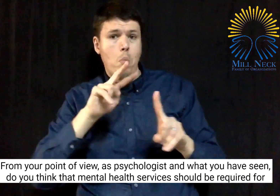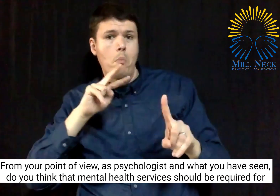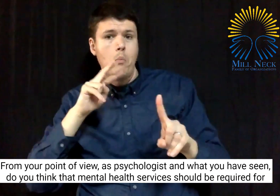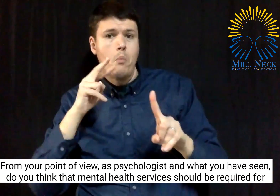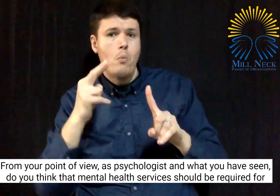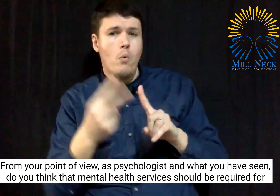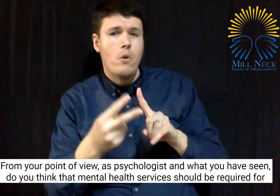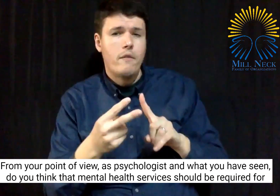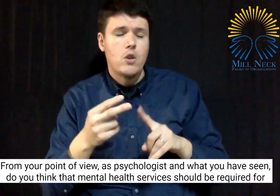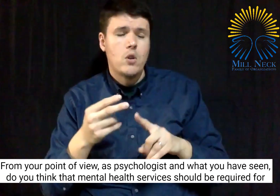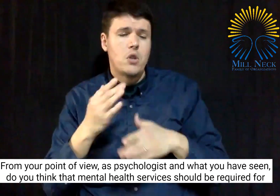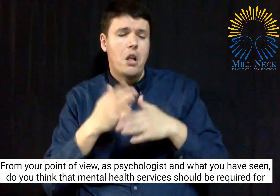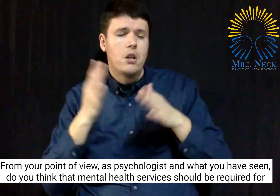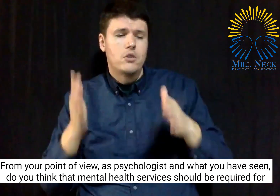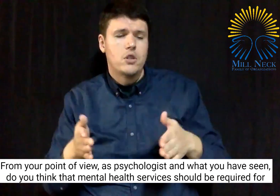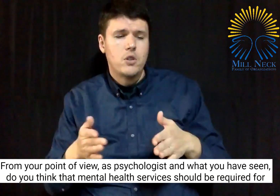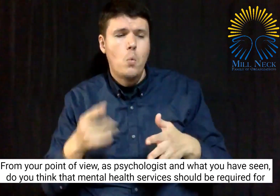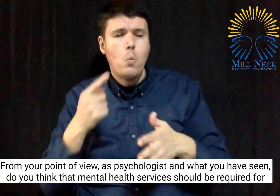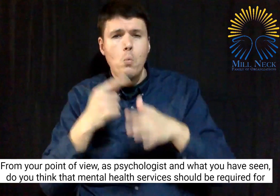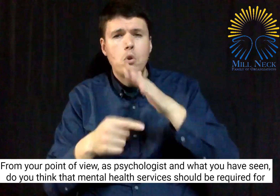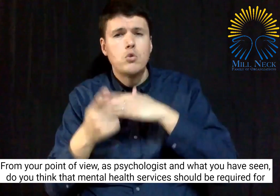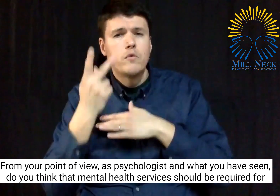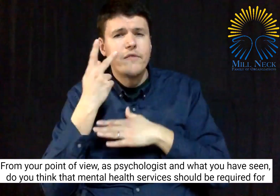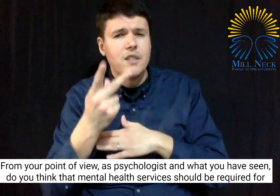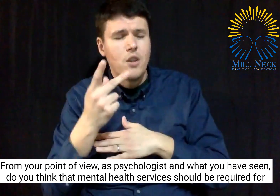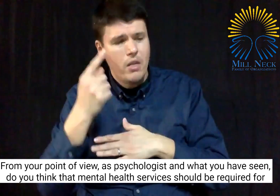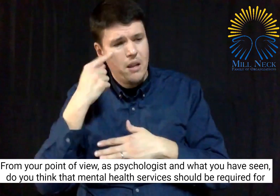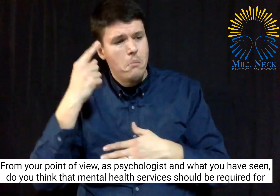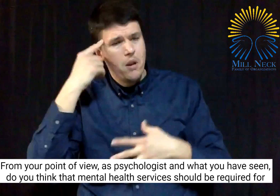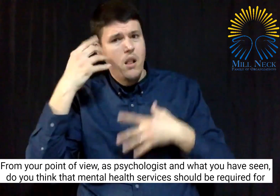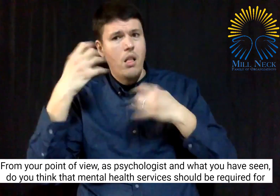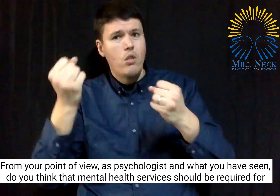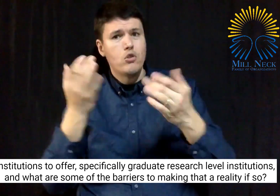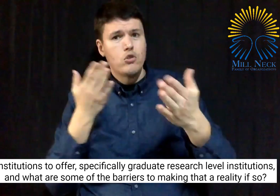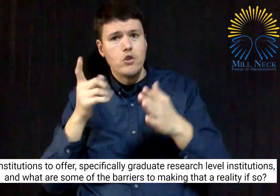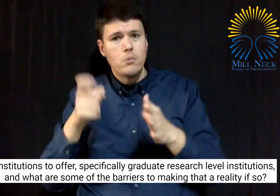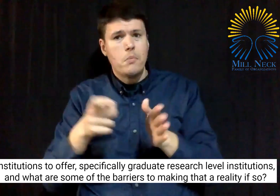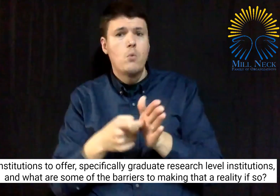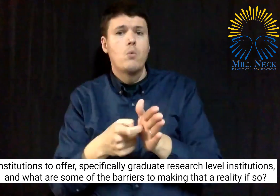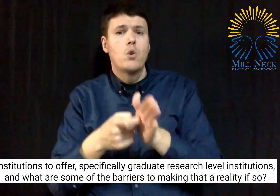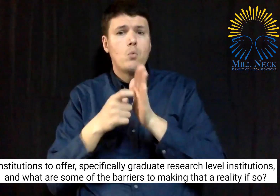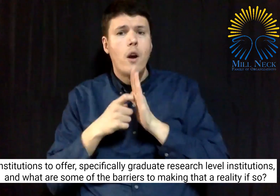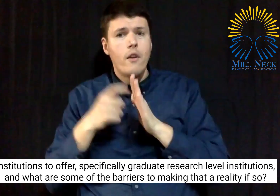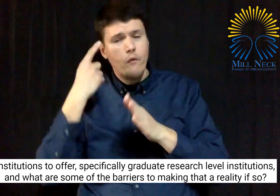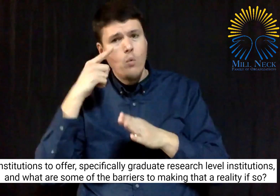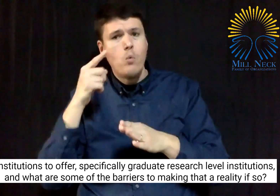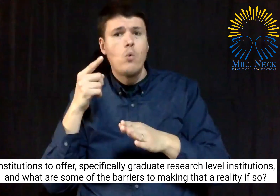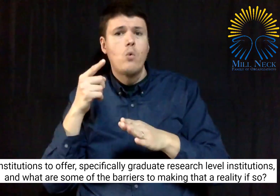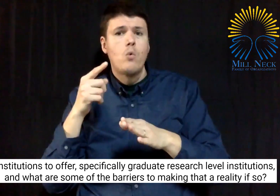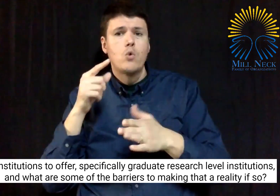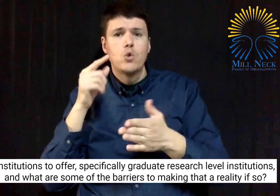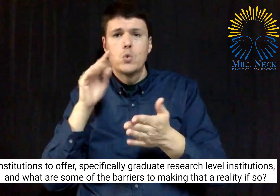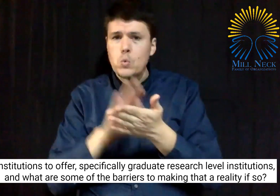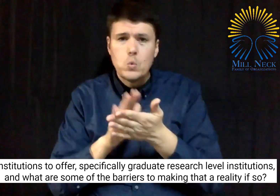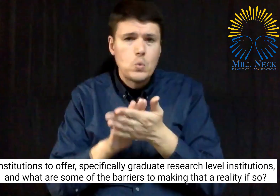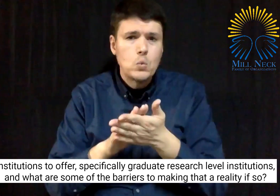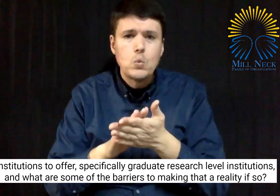and what you have seen, do you think that mental health services should be required for institutions to offer, specifically graduate research